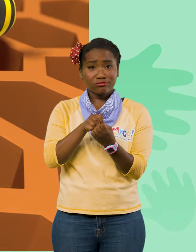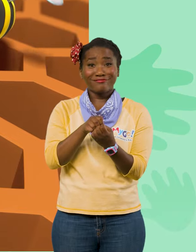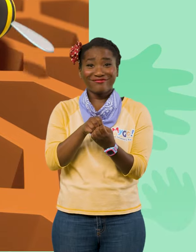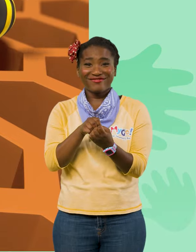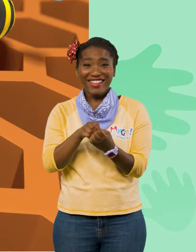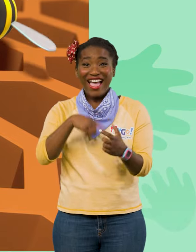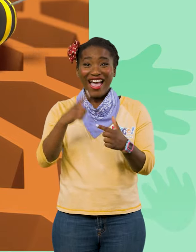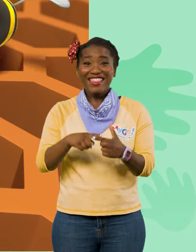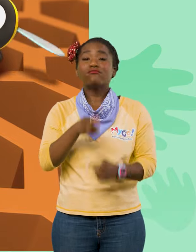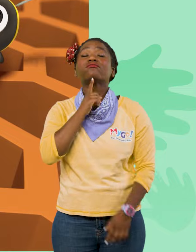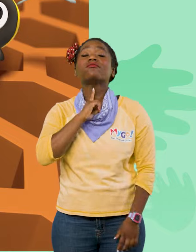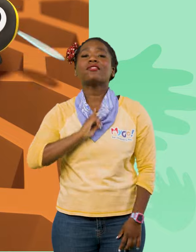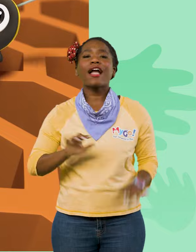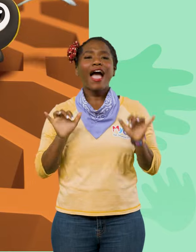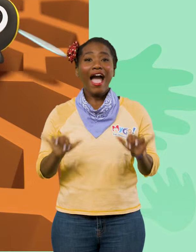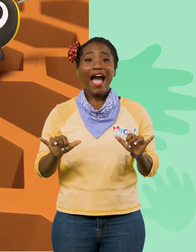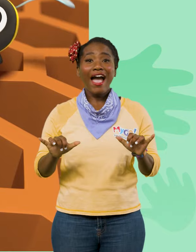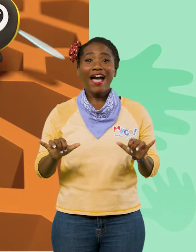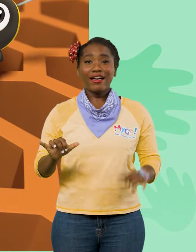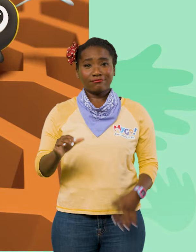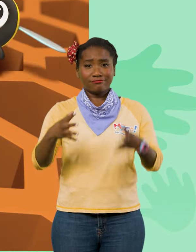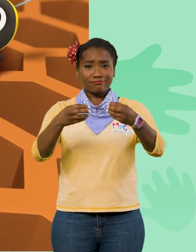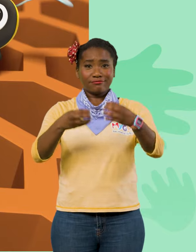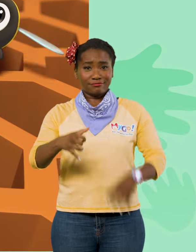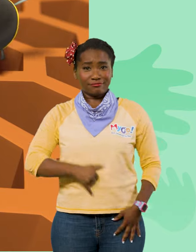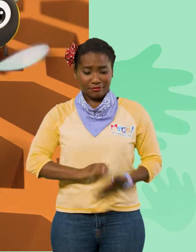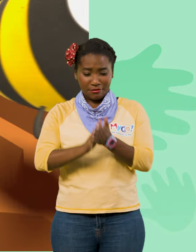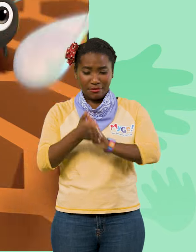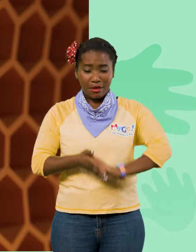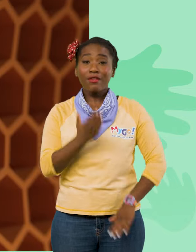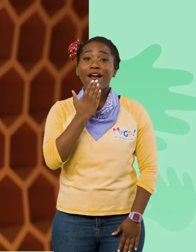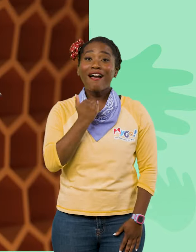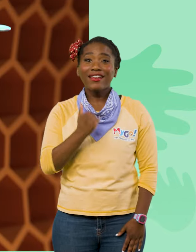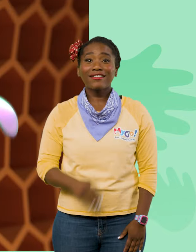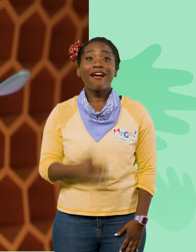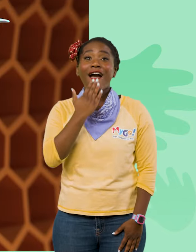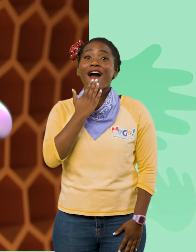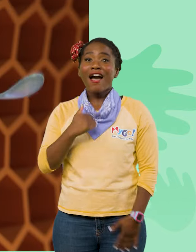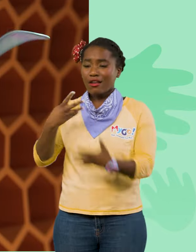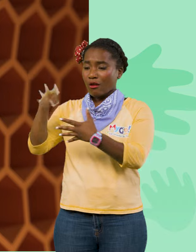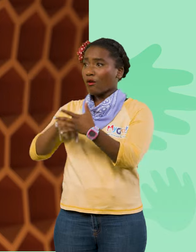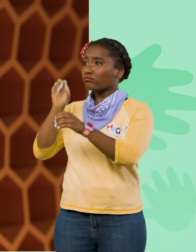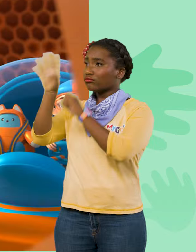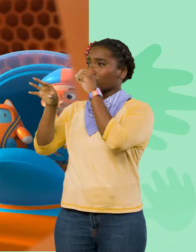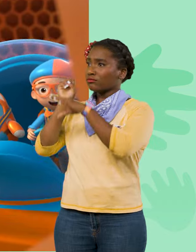Then we swallow. The nectar stays in our bellies. Becomes honey. Then we put it in the honeycomb. The